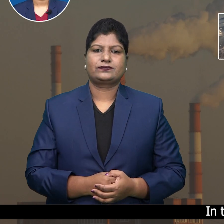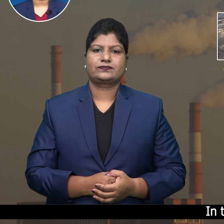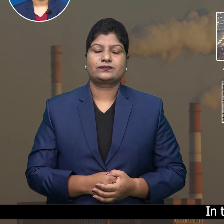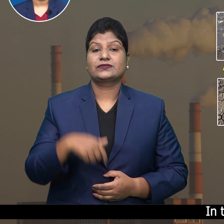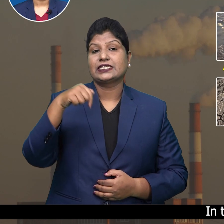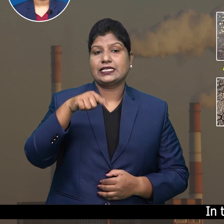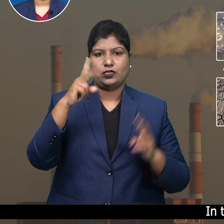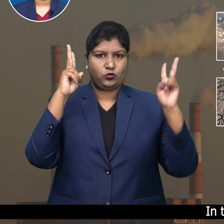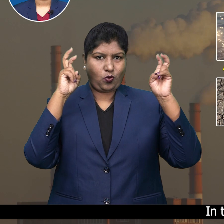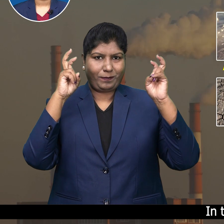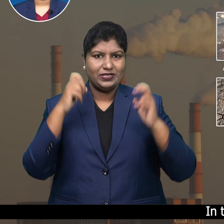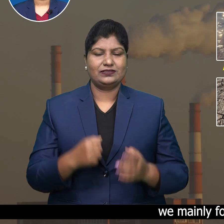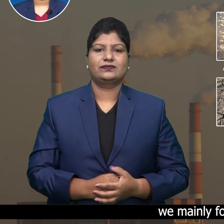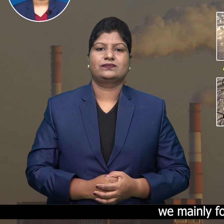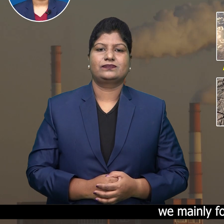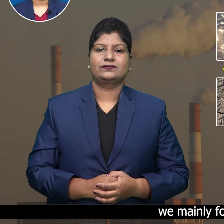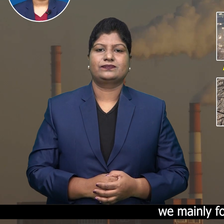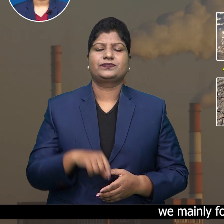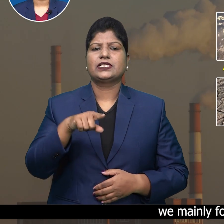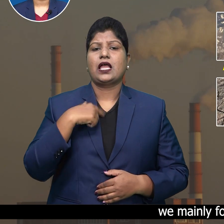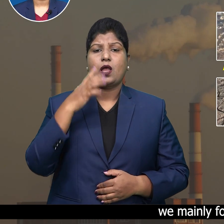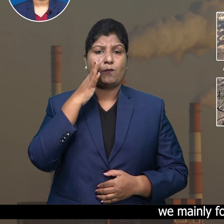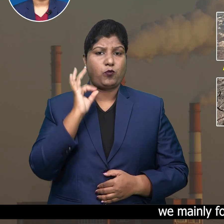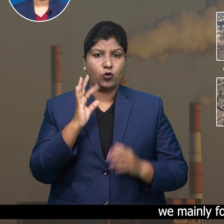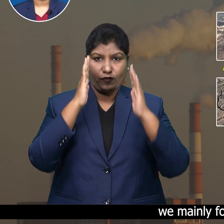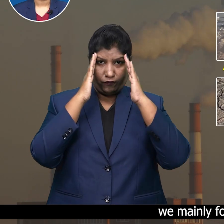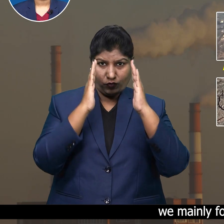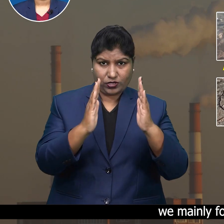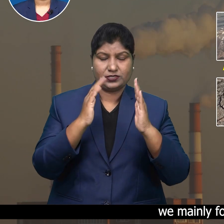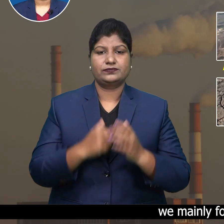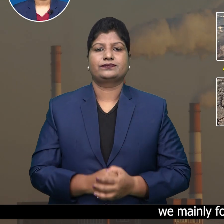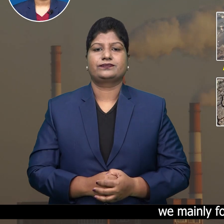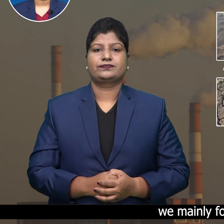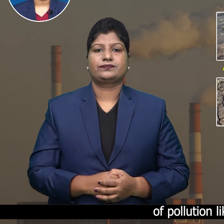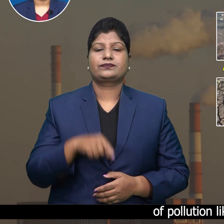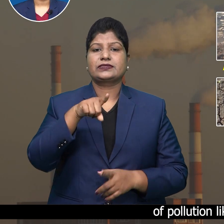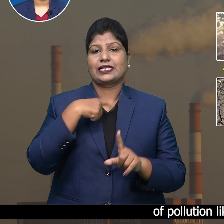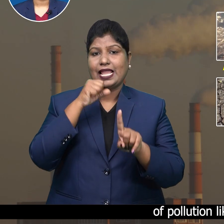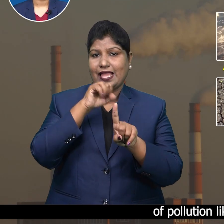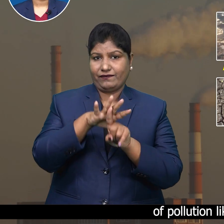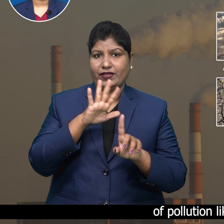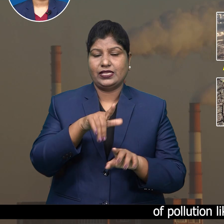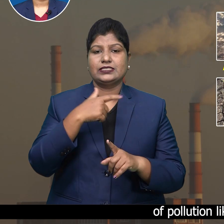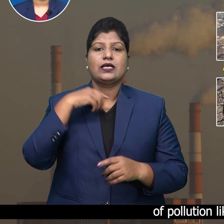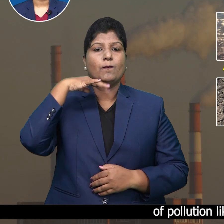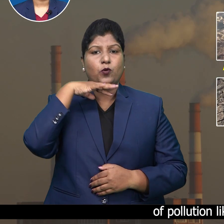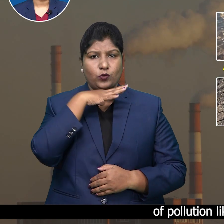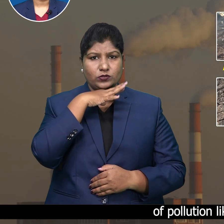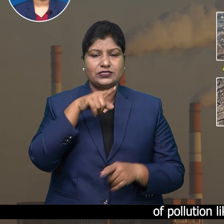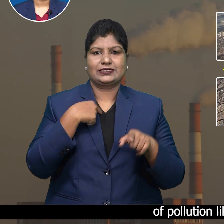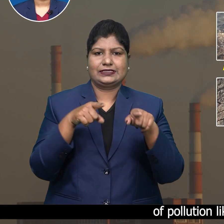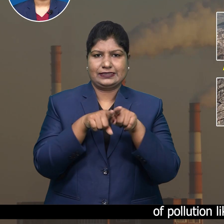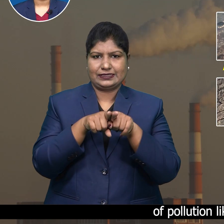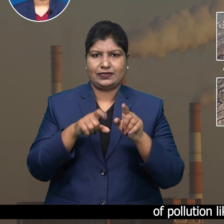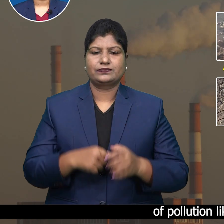In this topic, we mainly focus on the effects of pollution